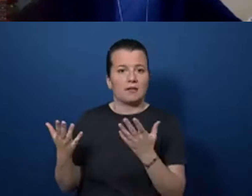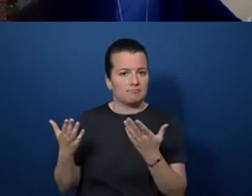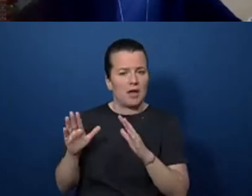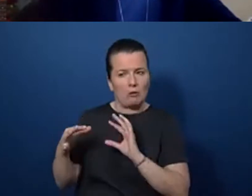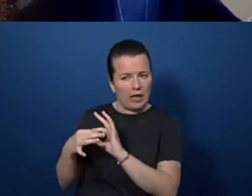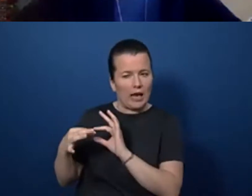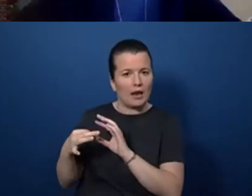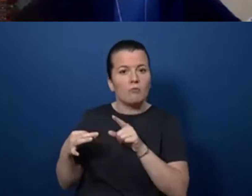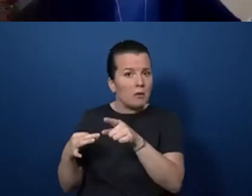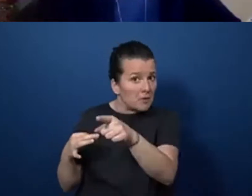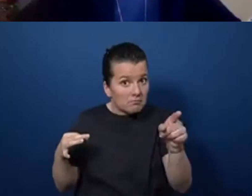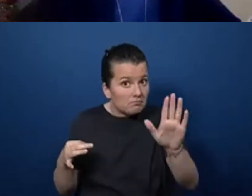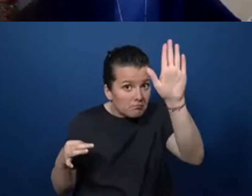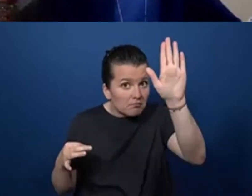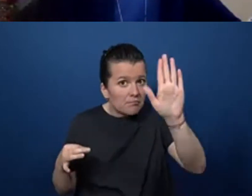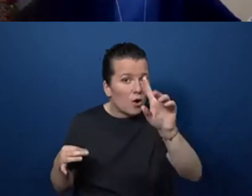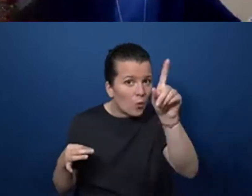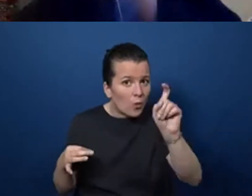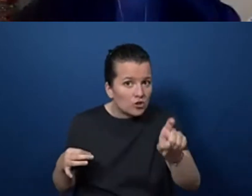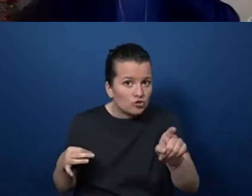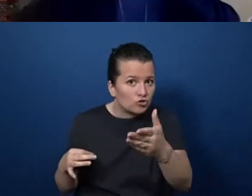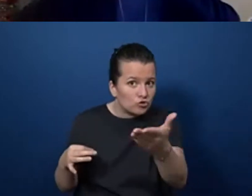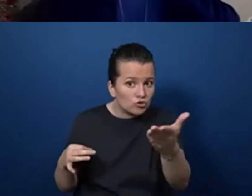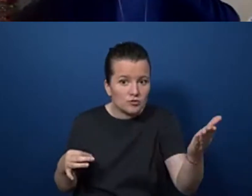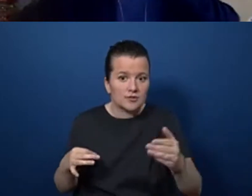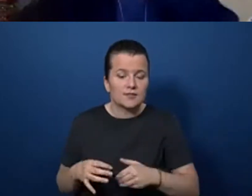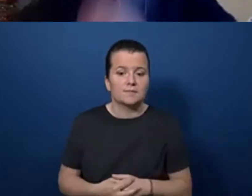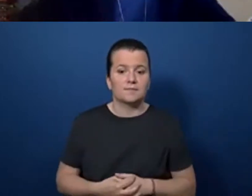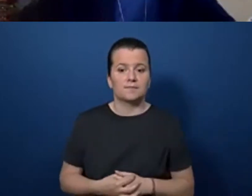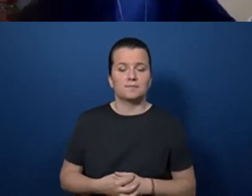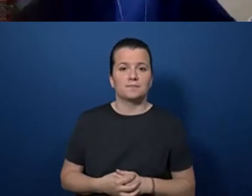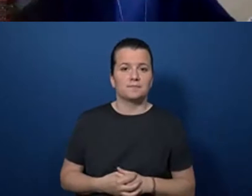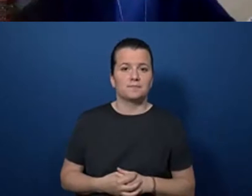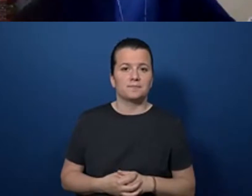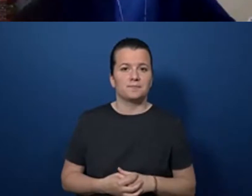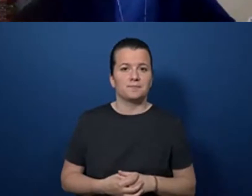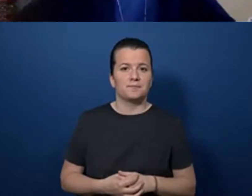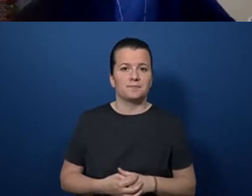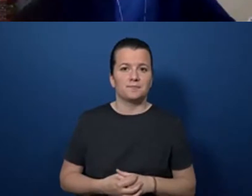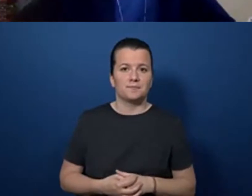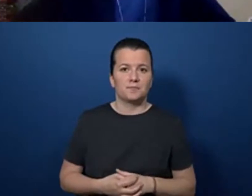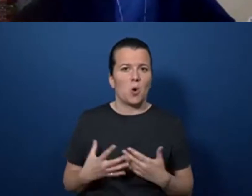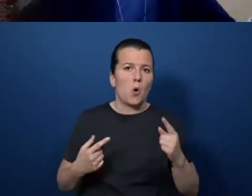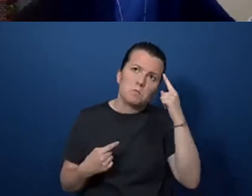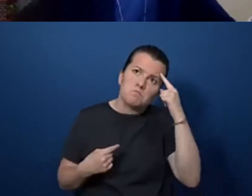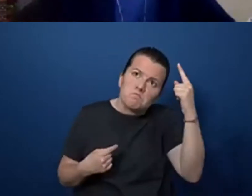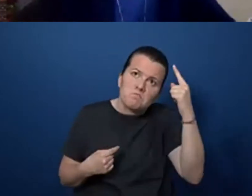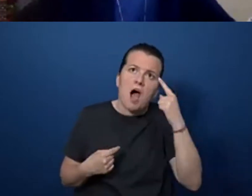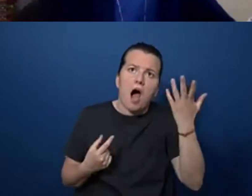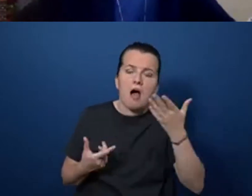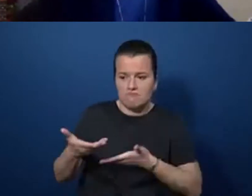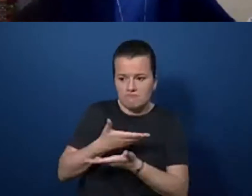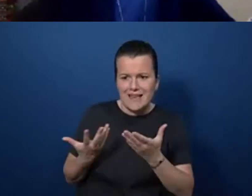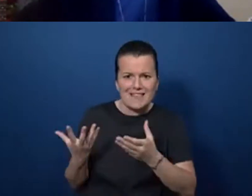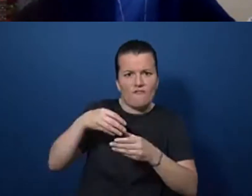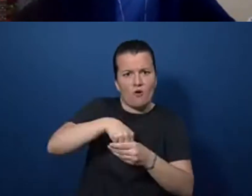any questions or reactions to what we just discussed in terms of involvement of young people with disabilities? Perhaps